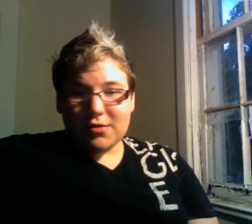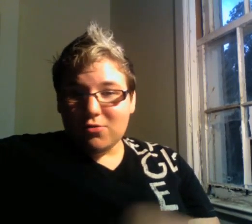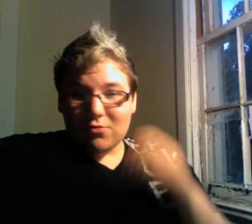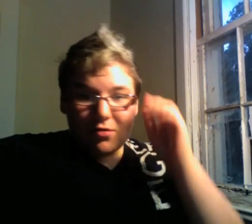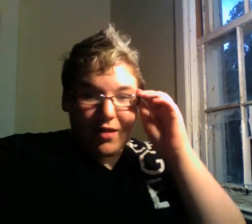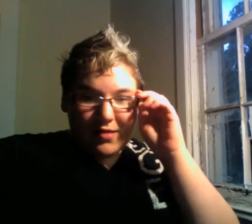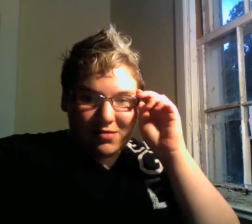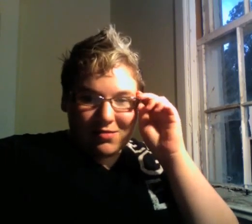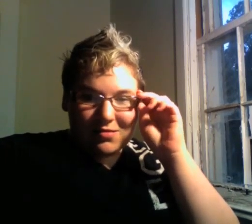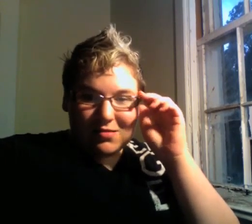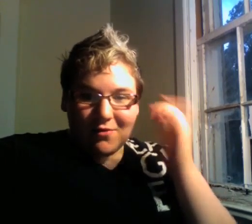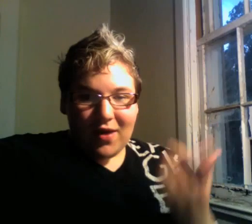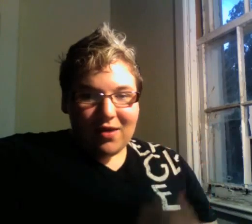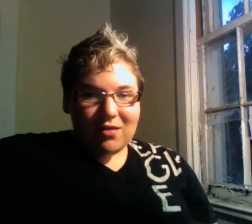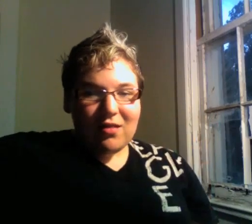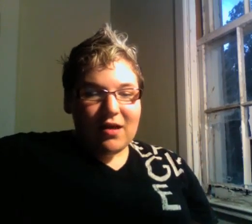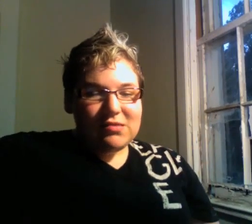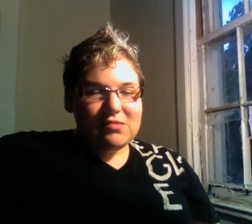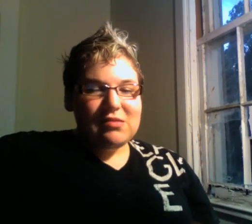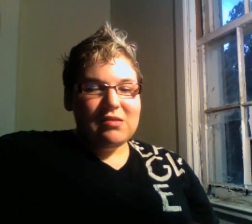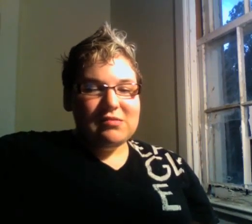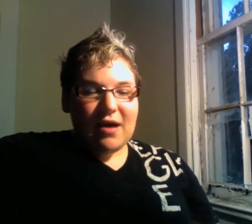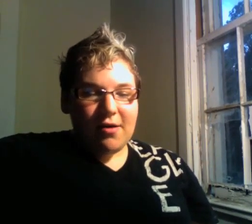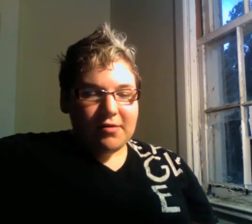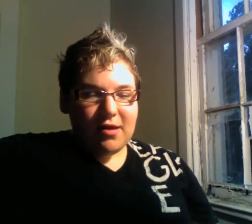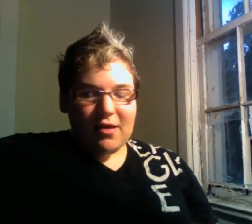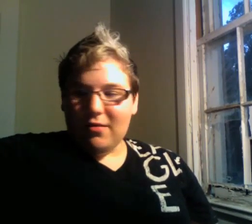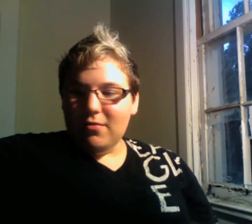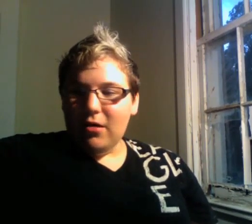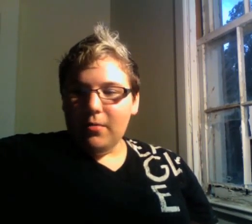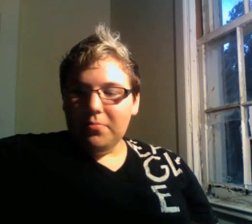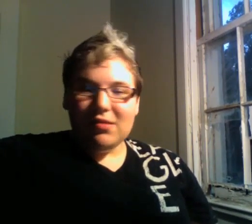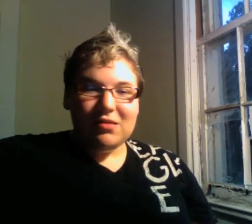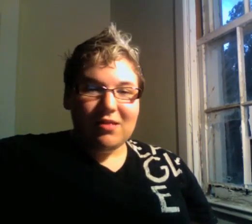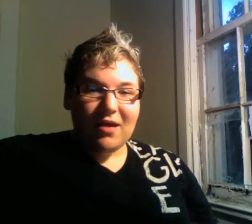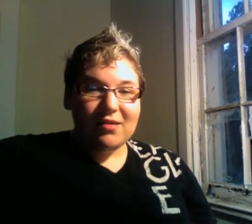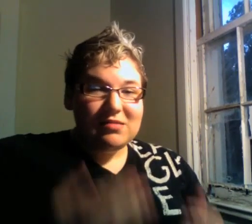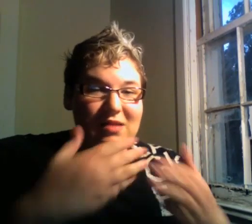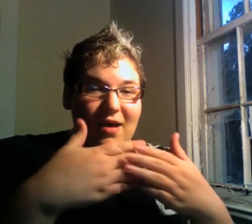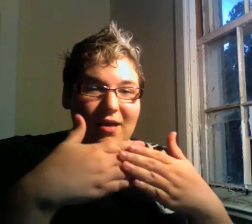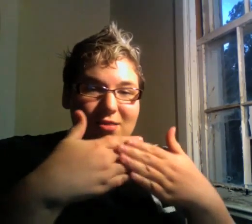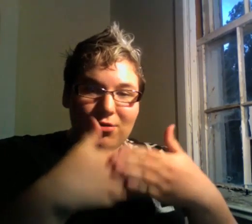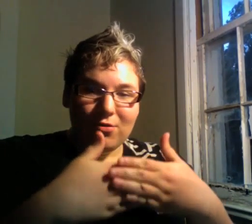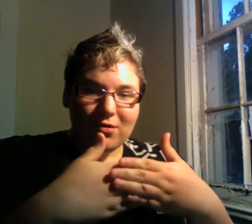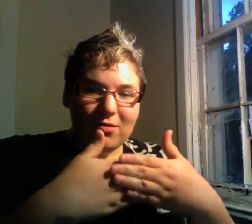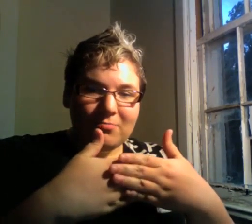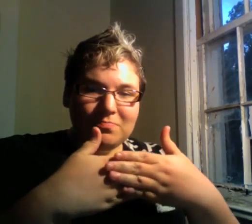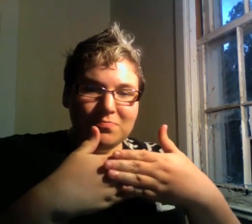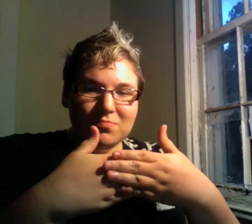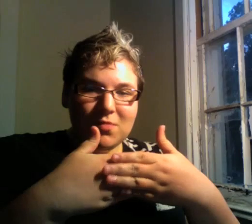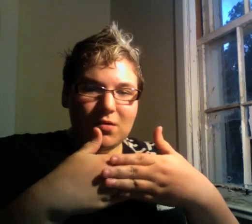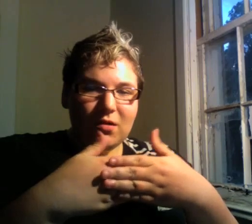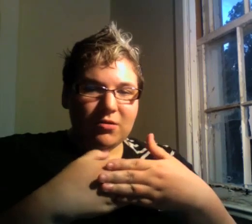old glasses a fake it glasses lens out and placing that inside the Holga um